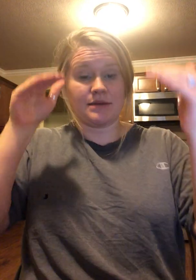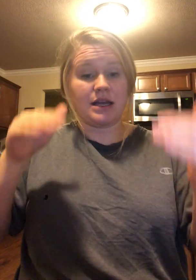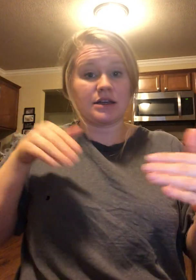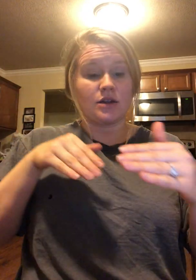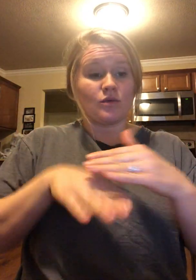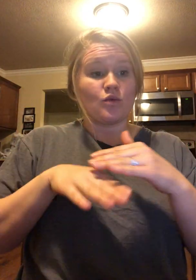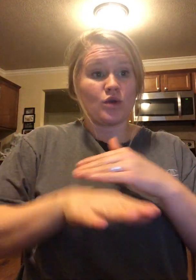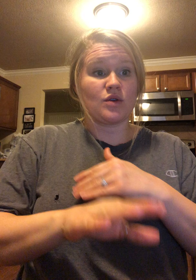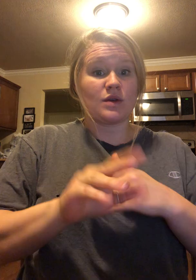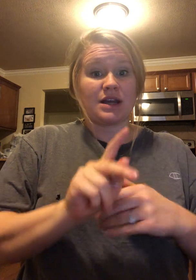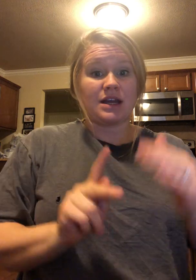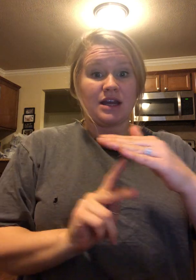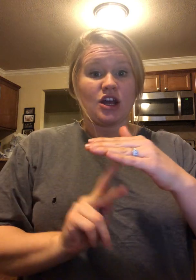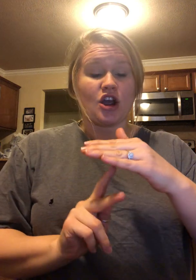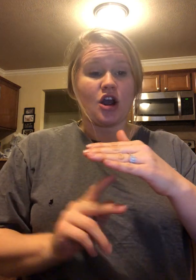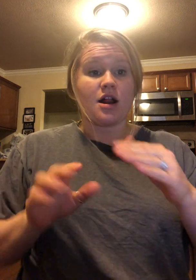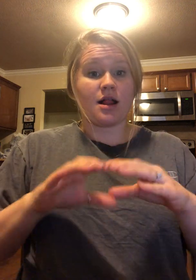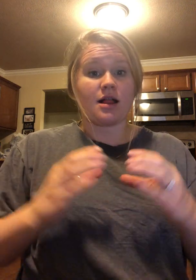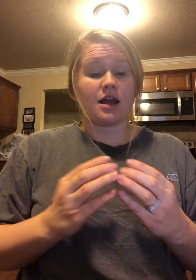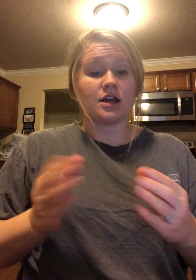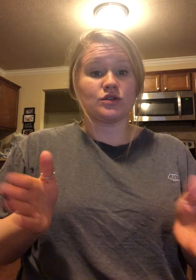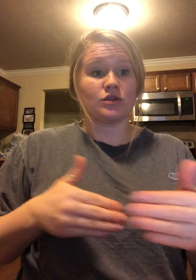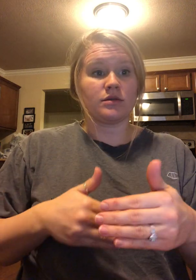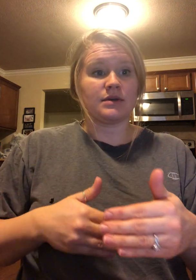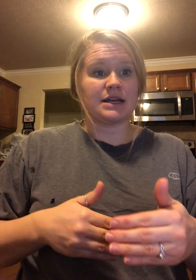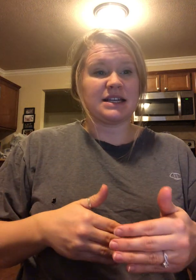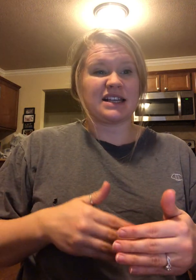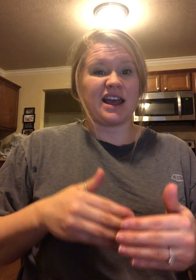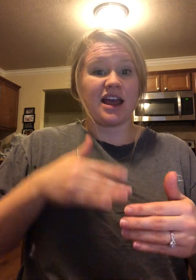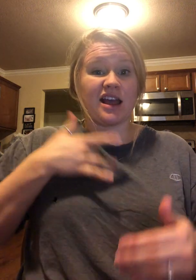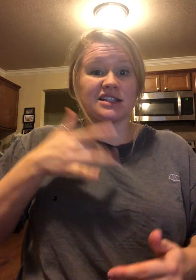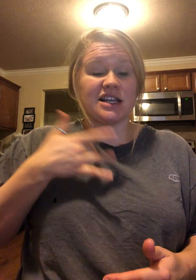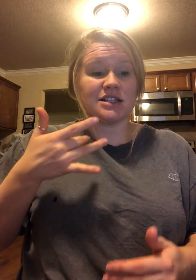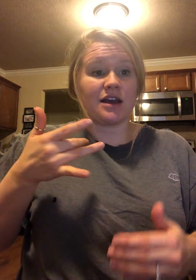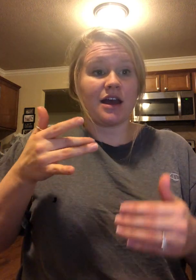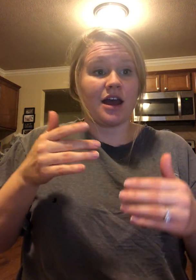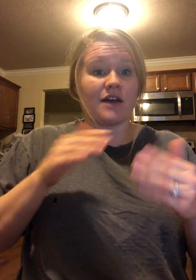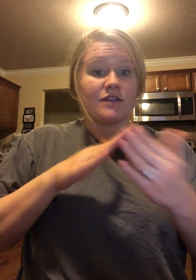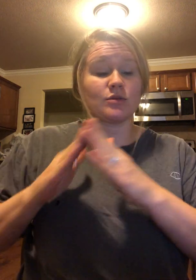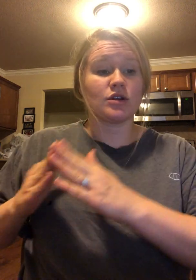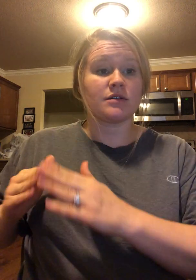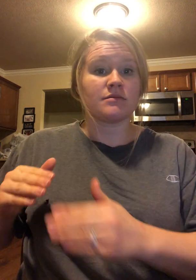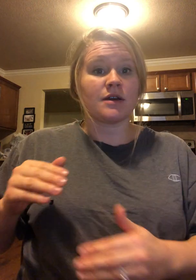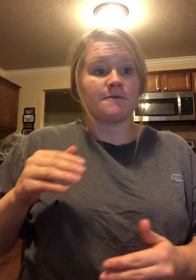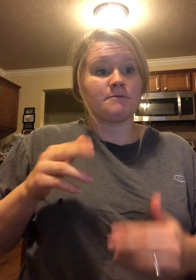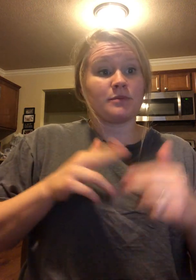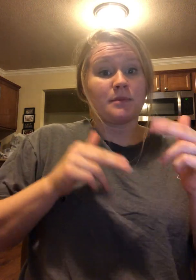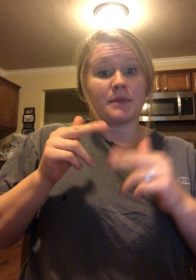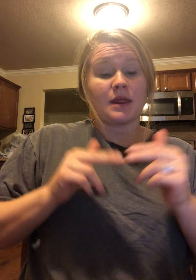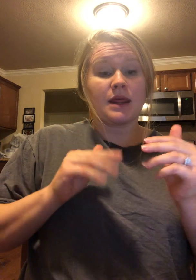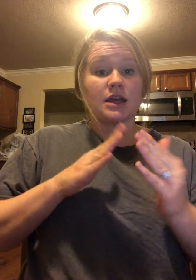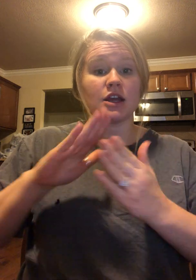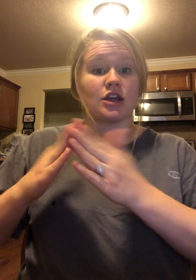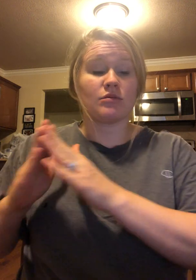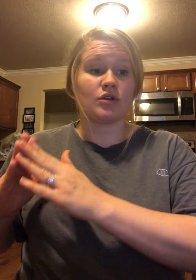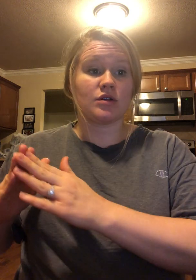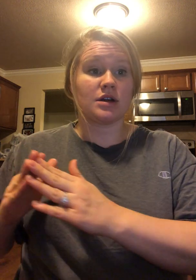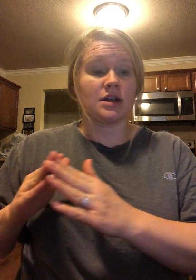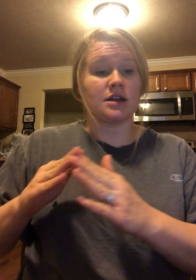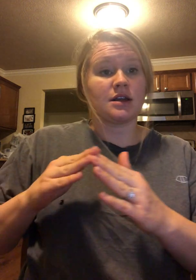is a sense of community. By building a community in the classroom, Tempe Elementary teachers create a common and predictable